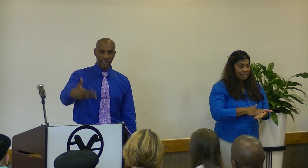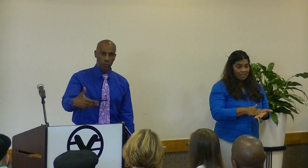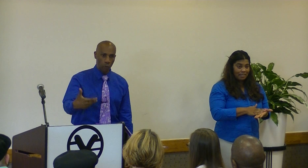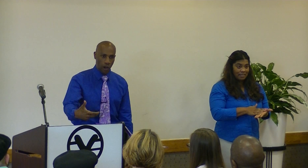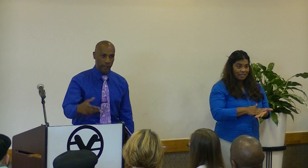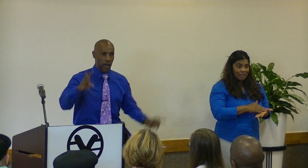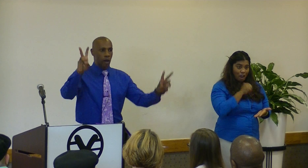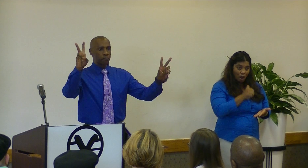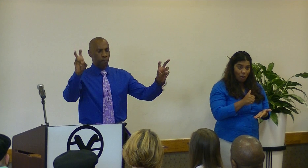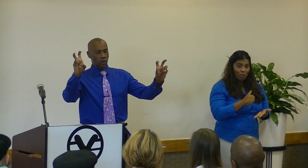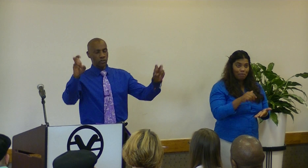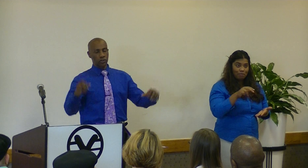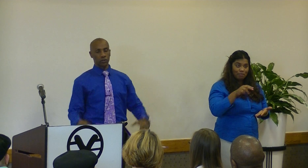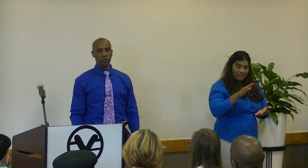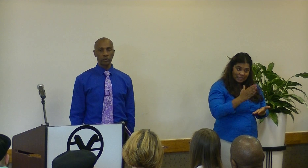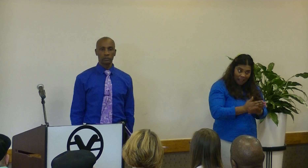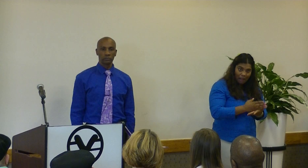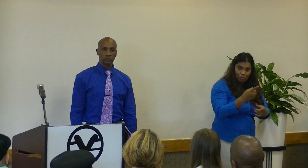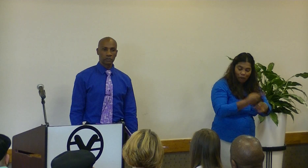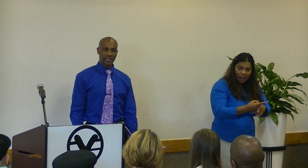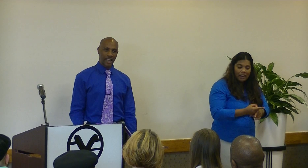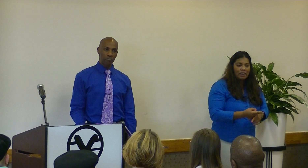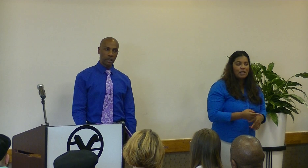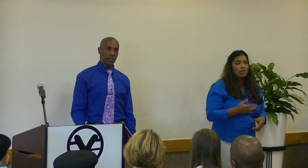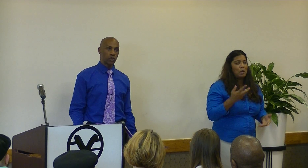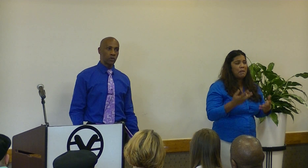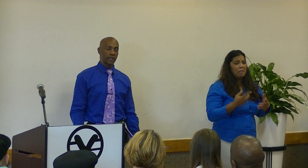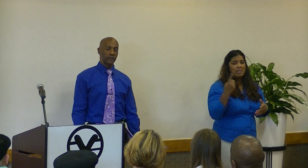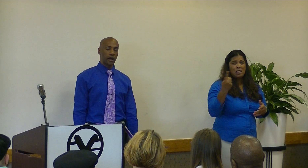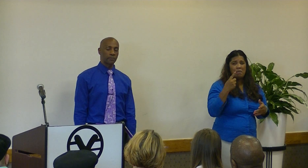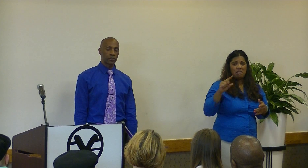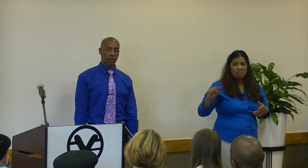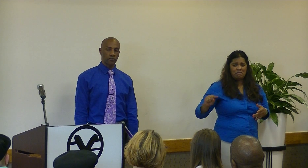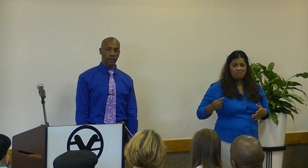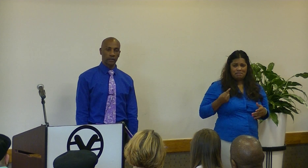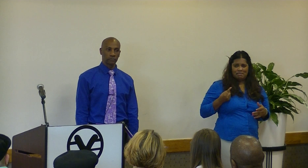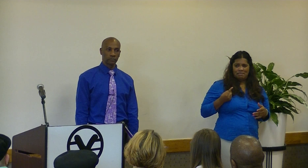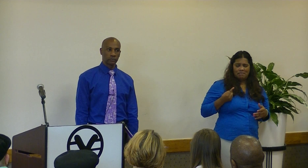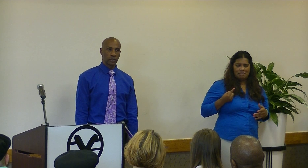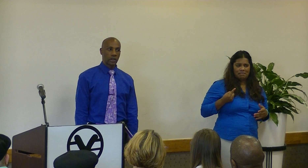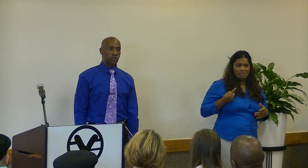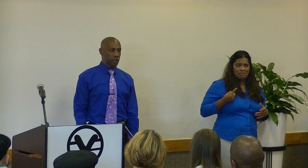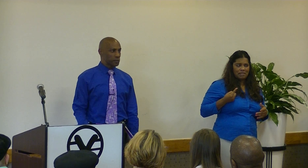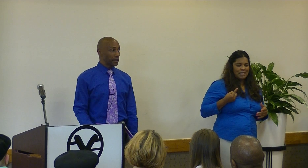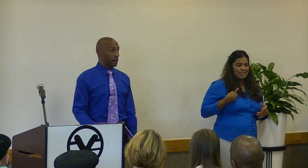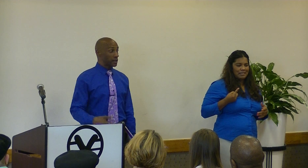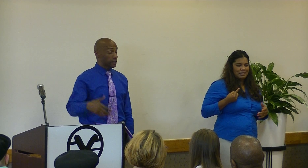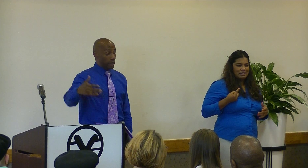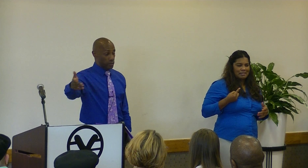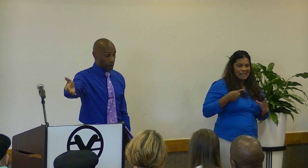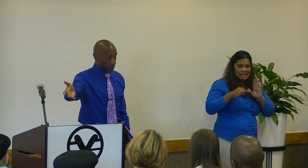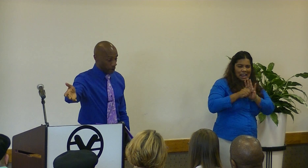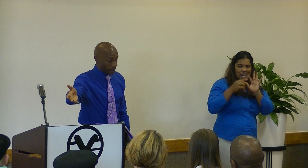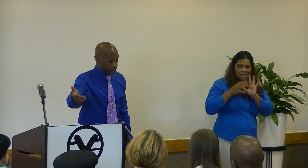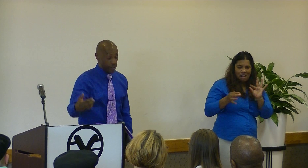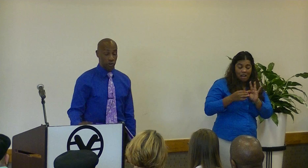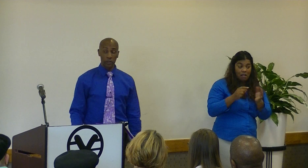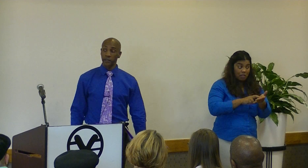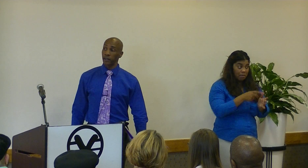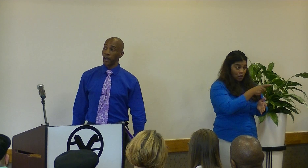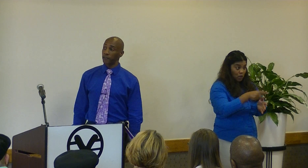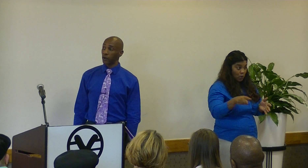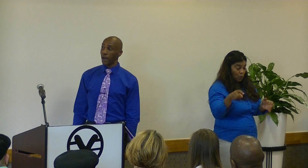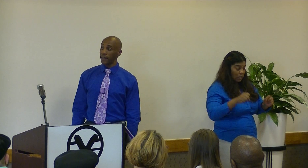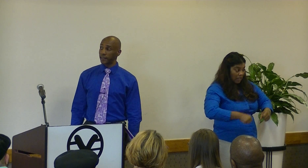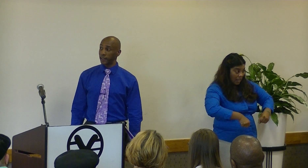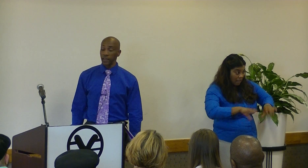because someone burns you, does that mean you give up serving? Just because, as Reverend Brian said, sure